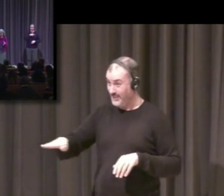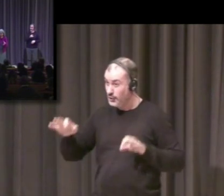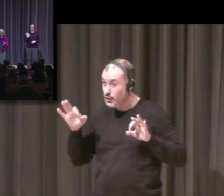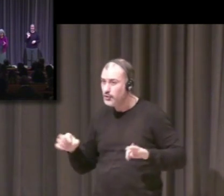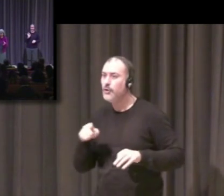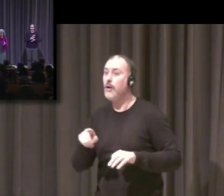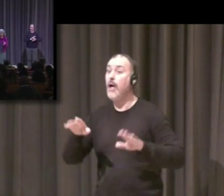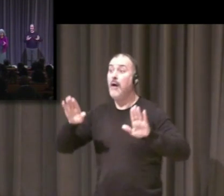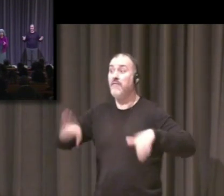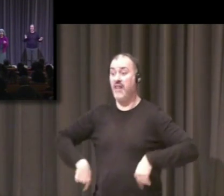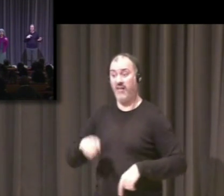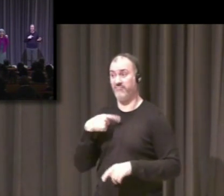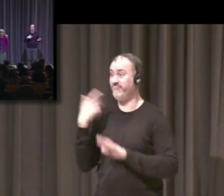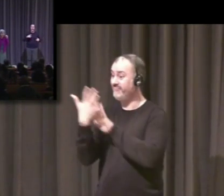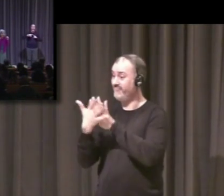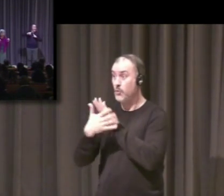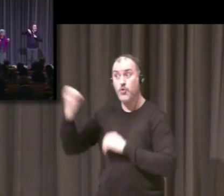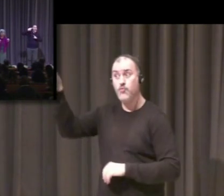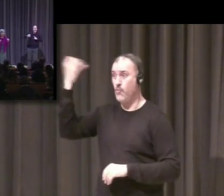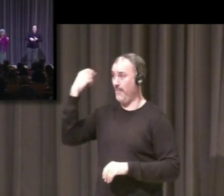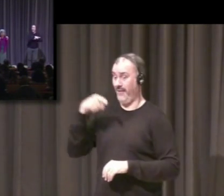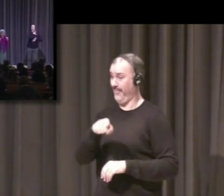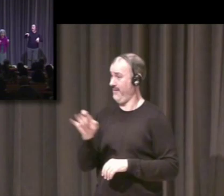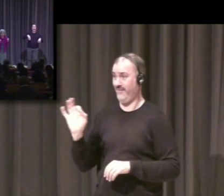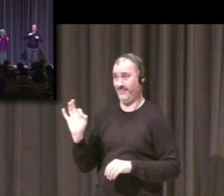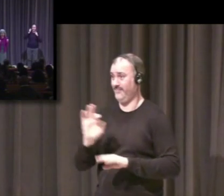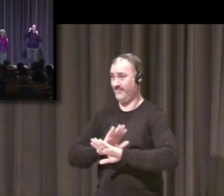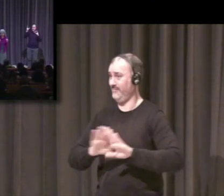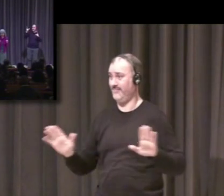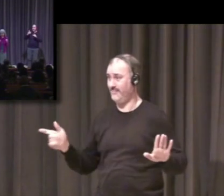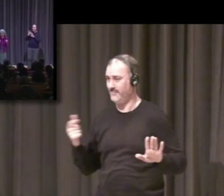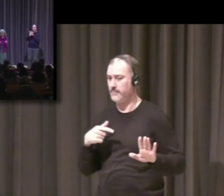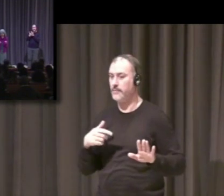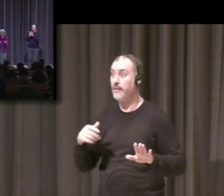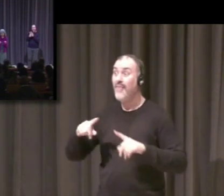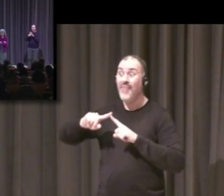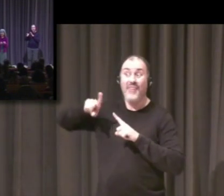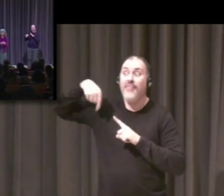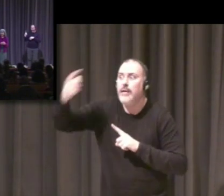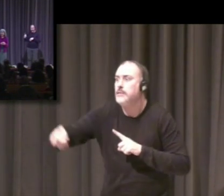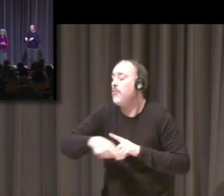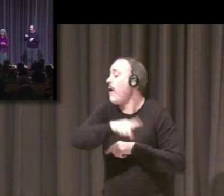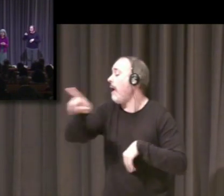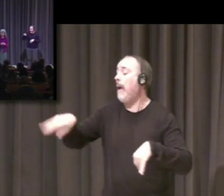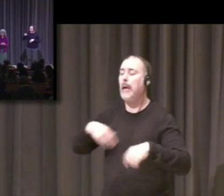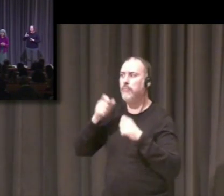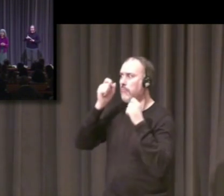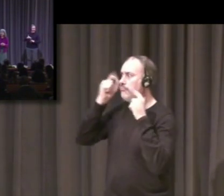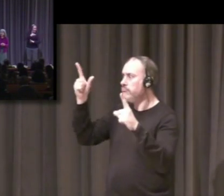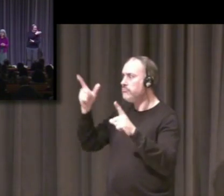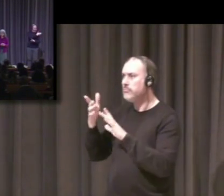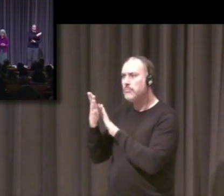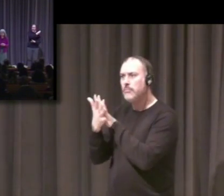signing and they discover what has been denied to them, these children are